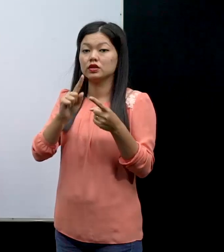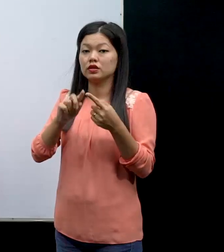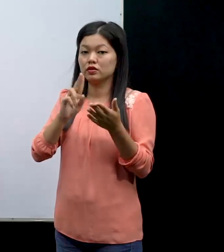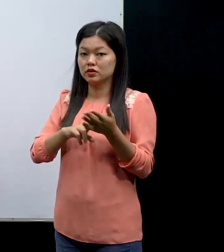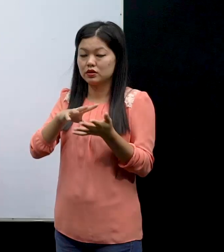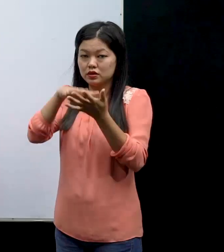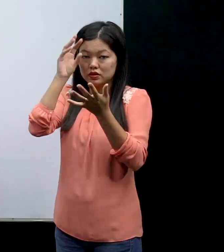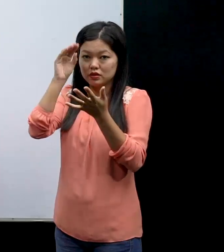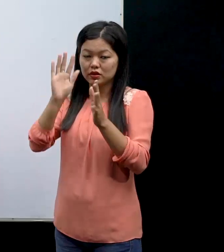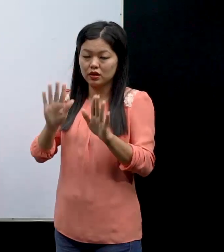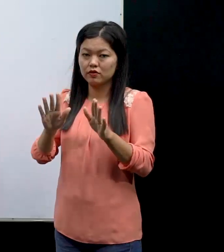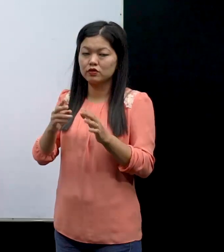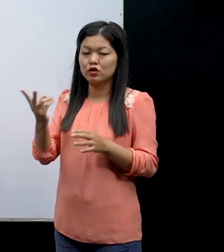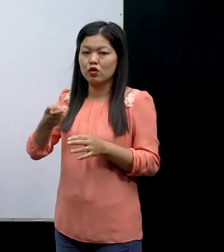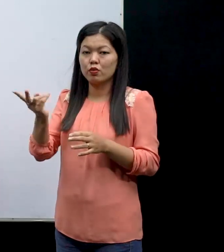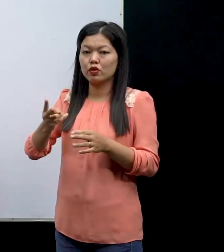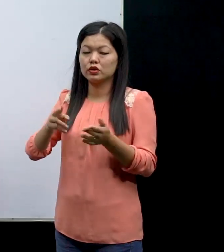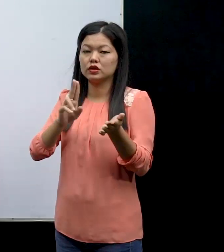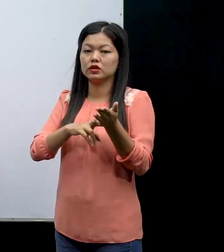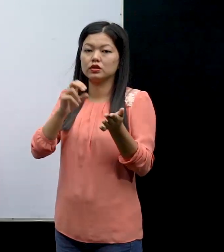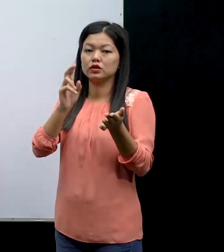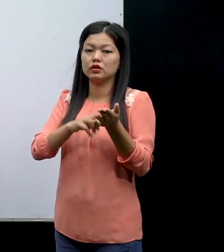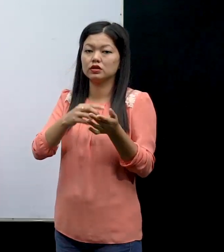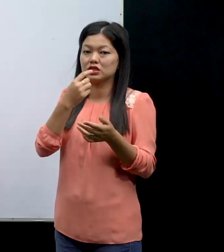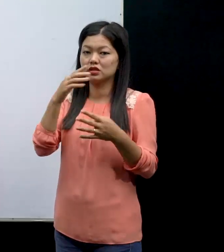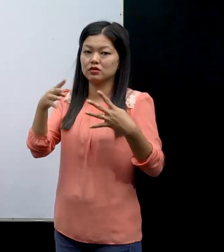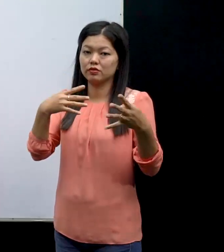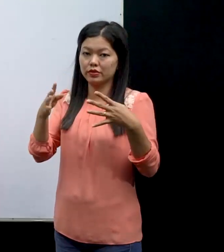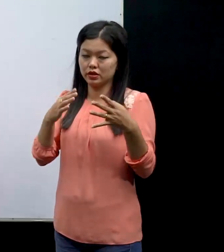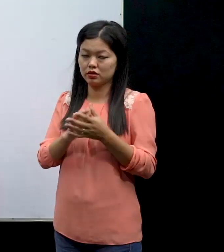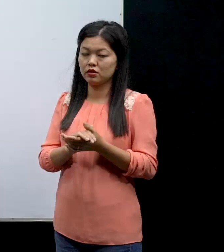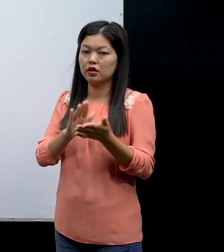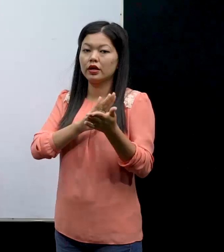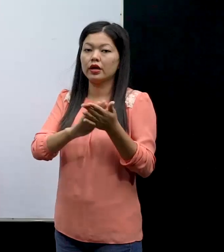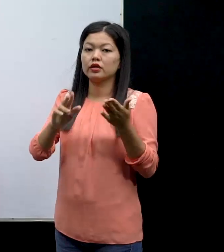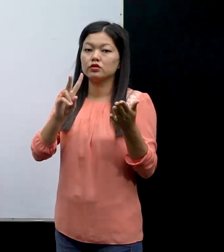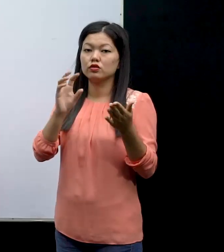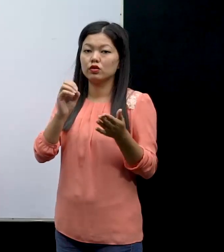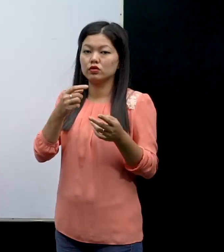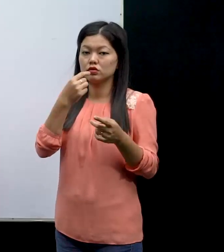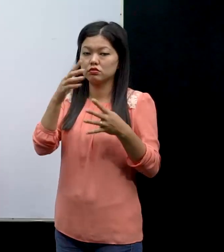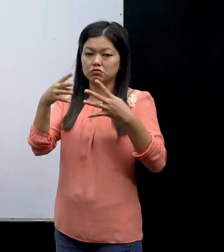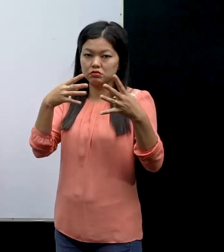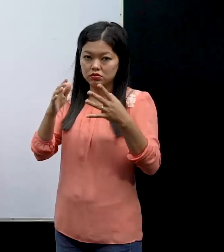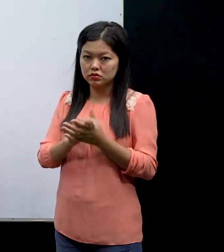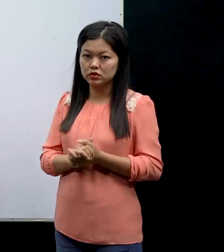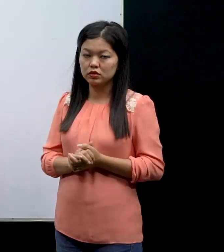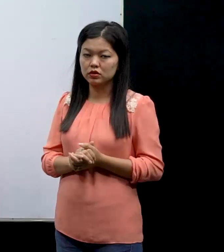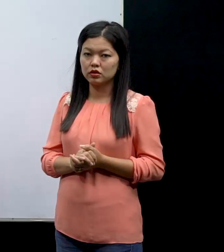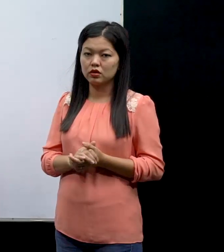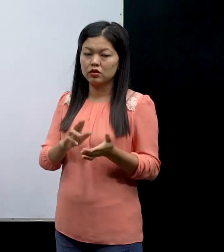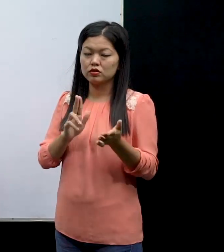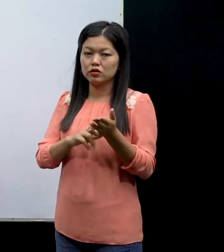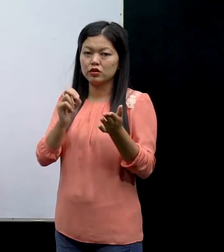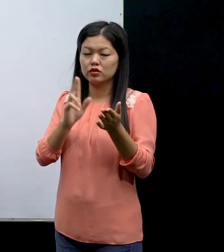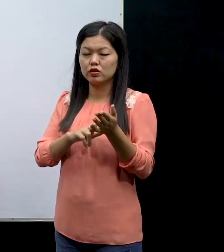non-metal, oxygen is also a non-metal, right? And what about H2O? Hydrogen is not non-metal, and then oxygen is